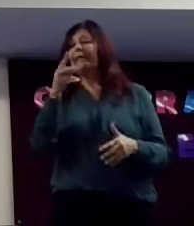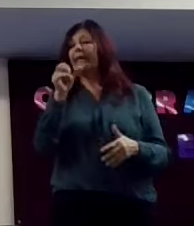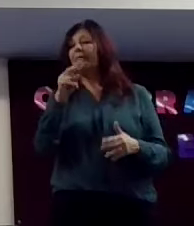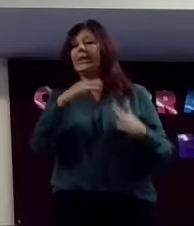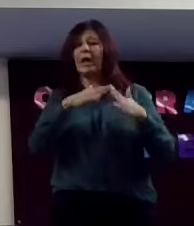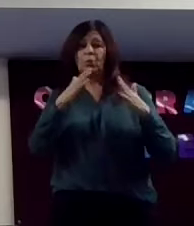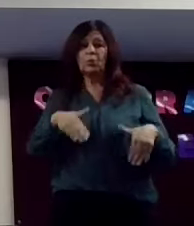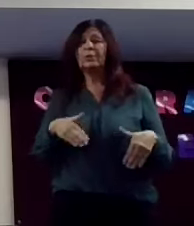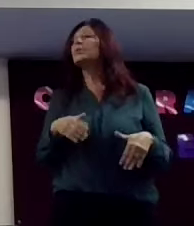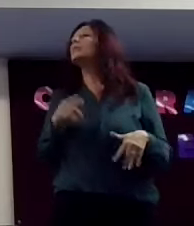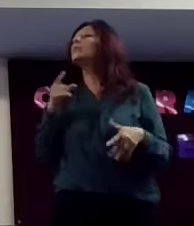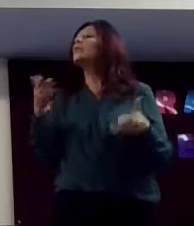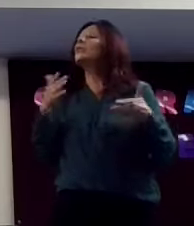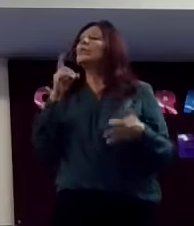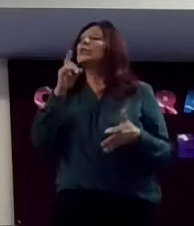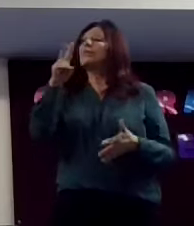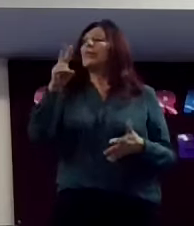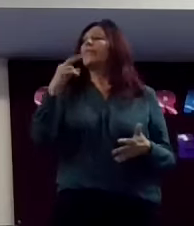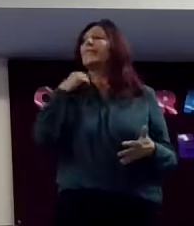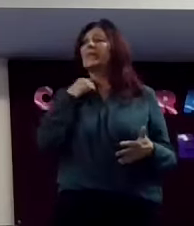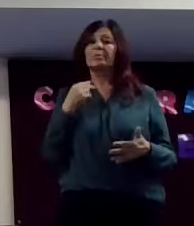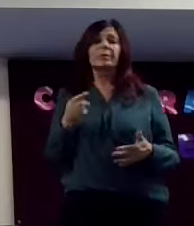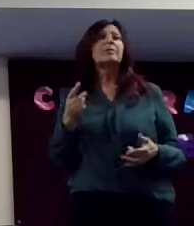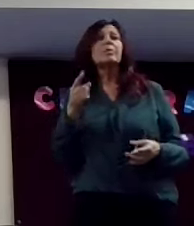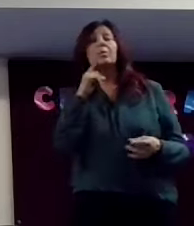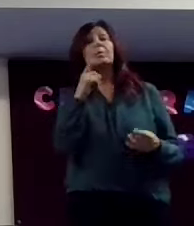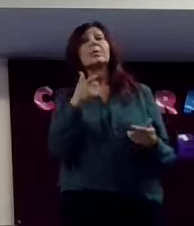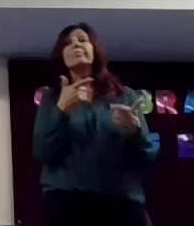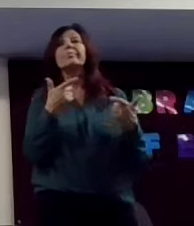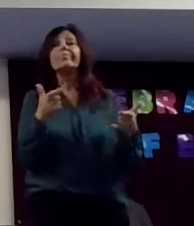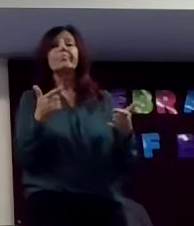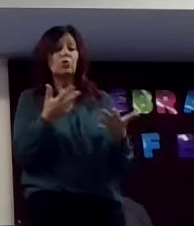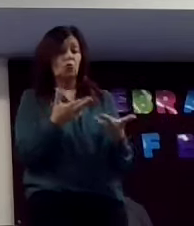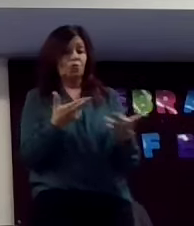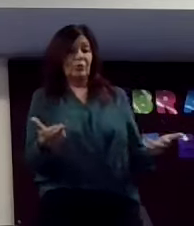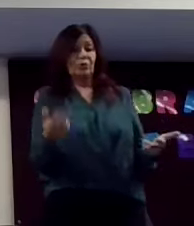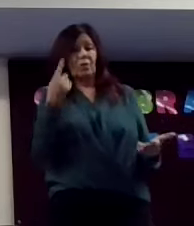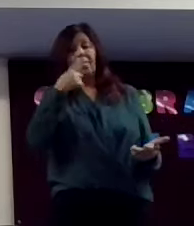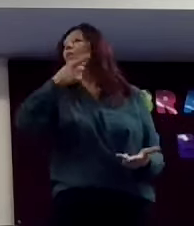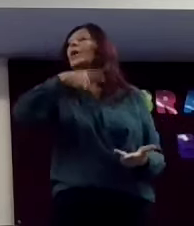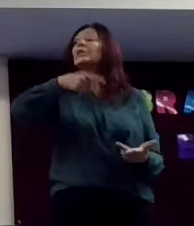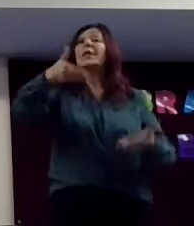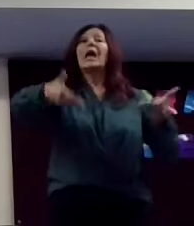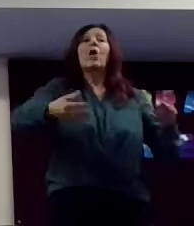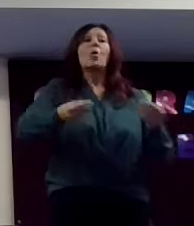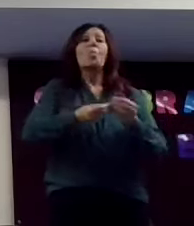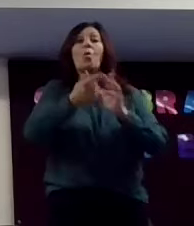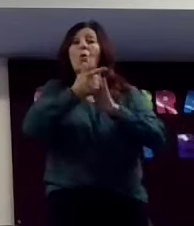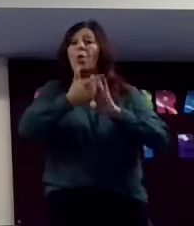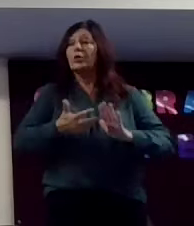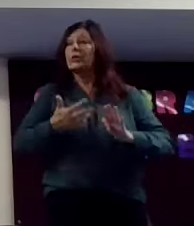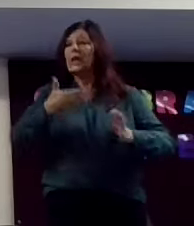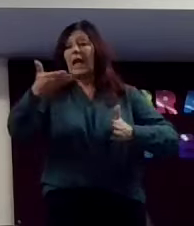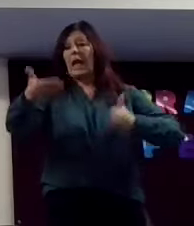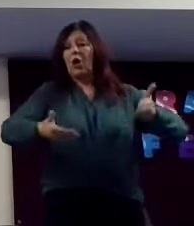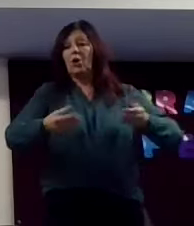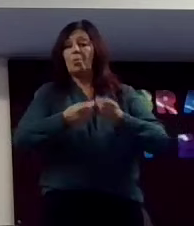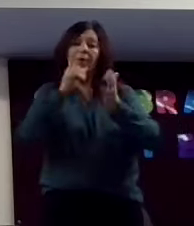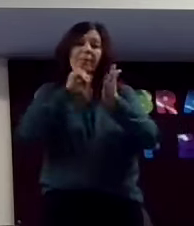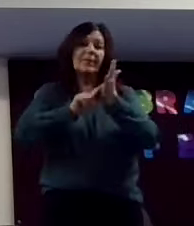House, that serve domestic violence victims. It's going to be a significant resource for us. We're going to be able to hire more lawyers. We're going to be able to hire